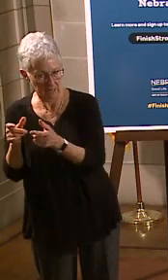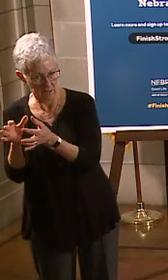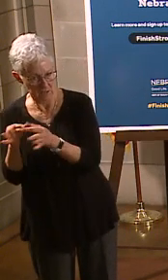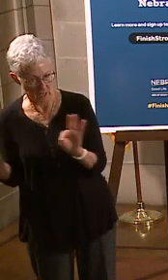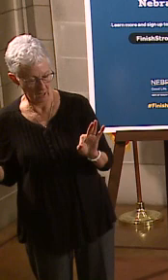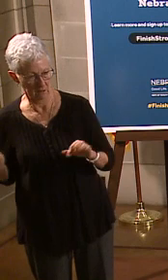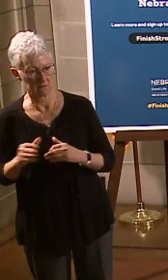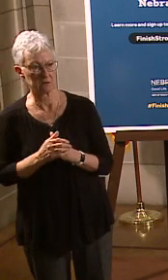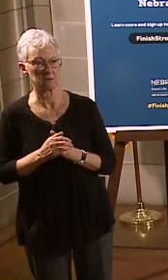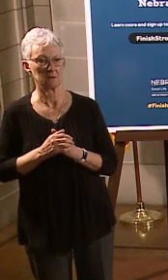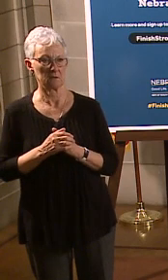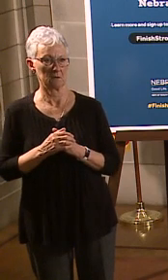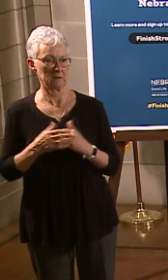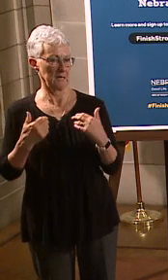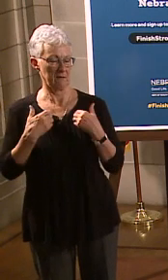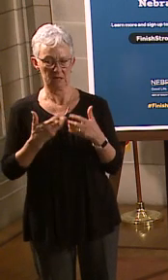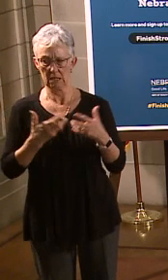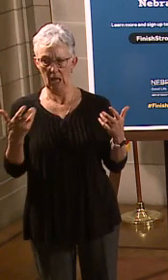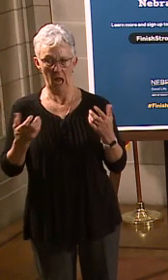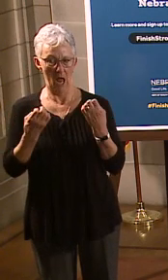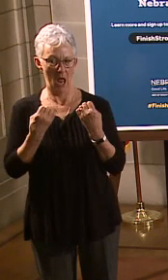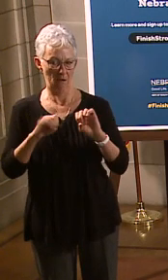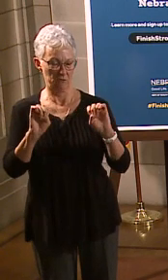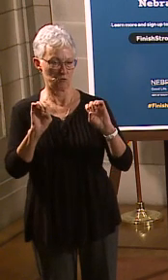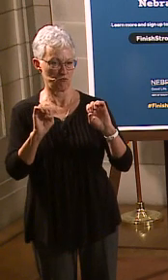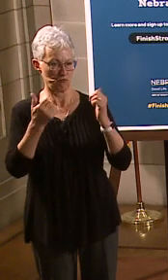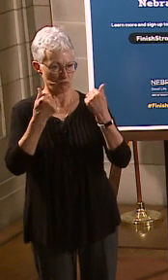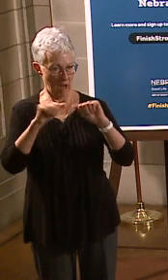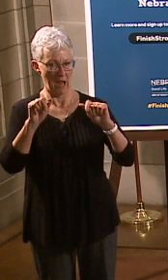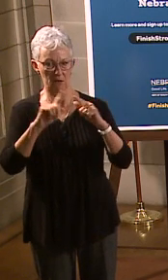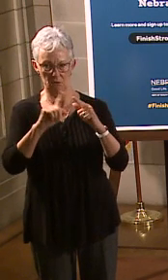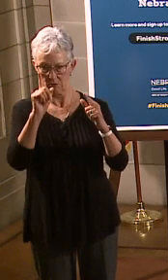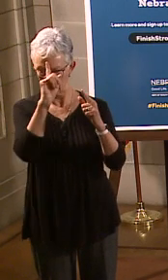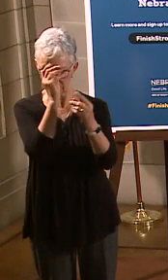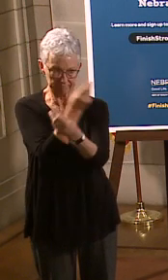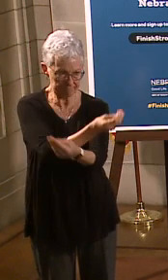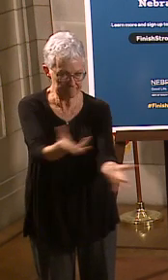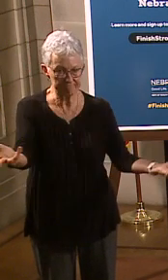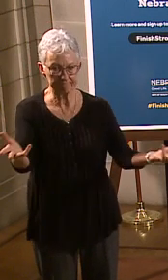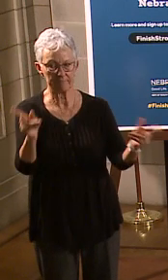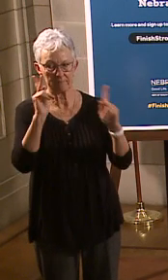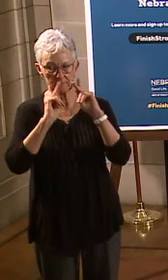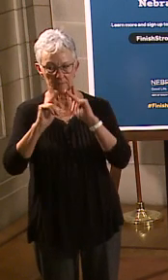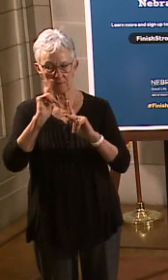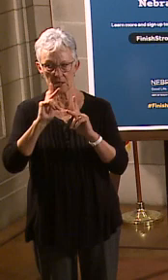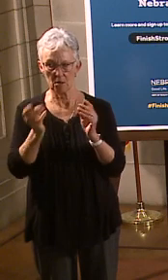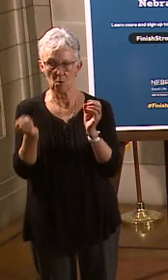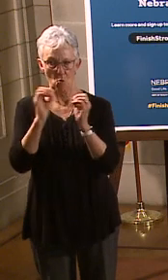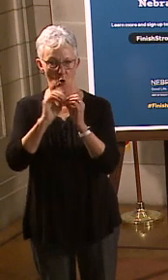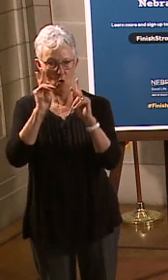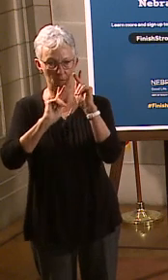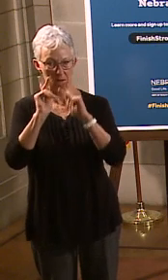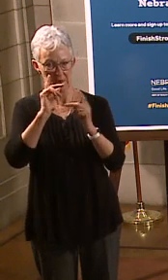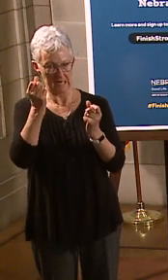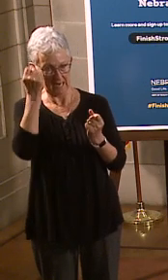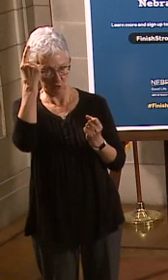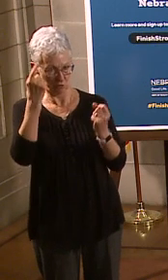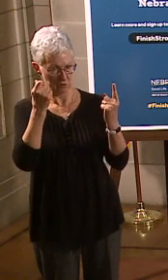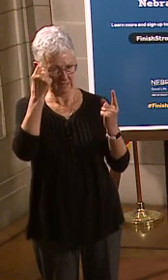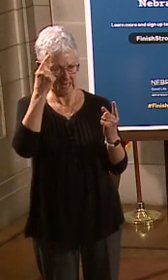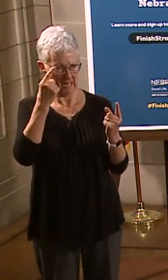There's a lot of effort being put into getting the word out, but the more people understand,